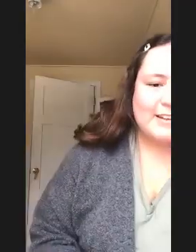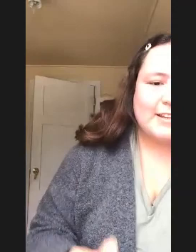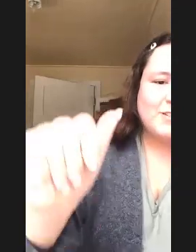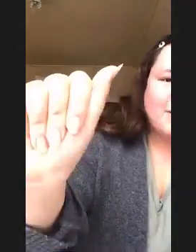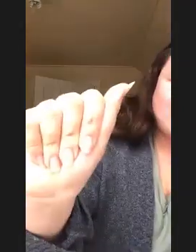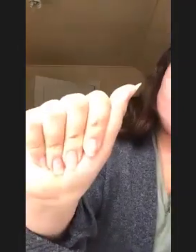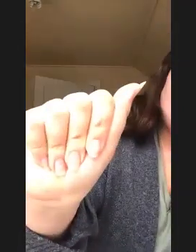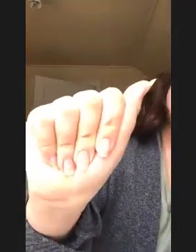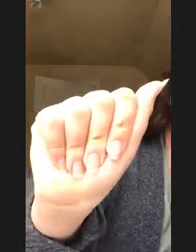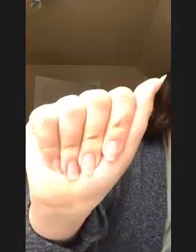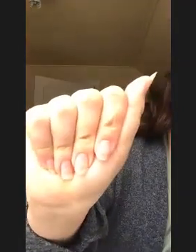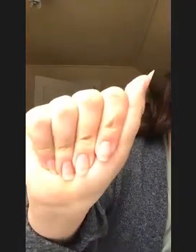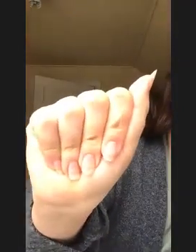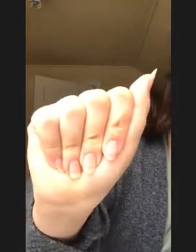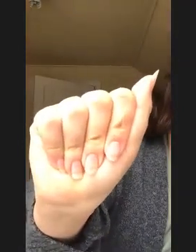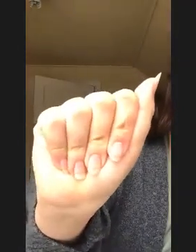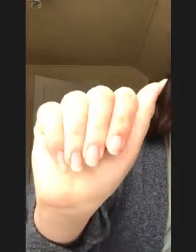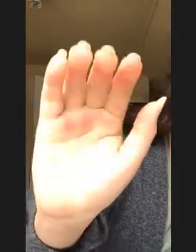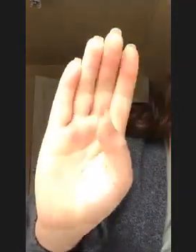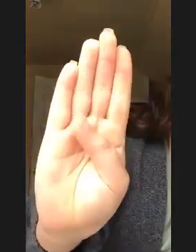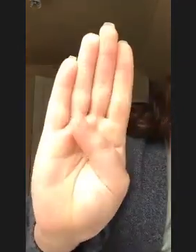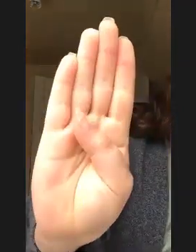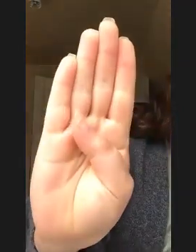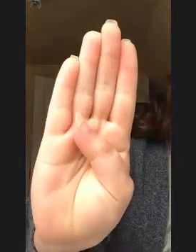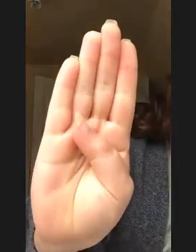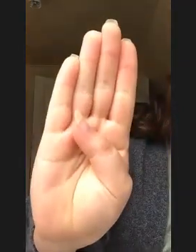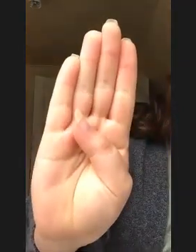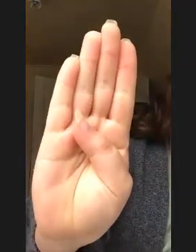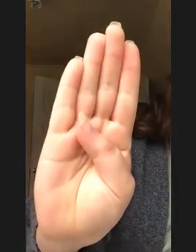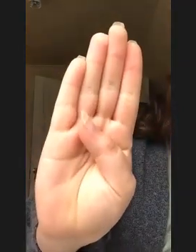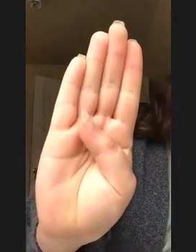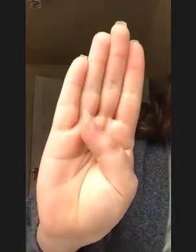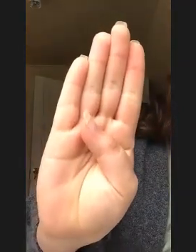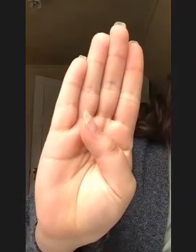and do it with me. So this is A, B,